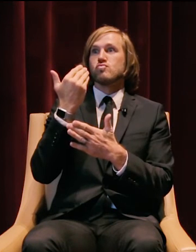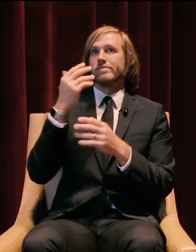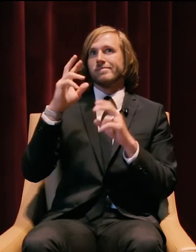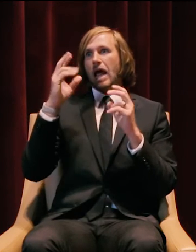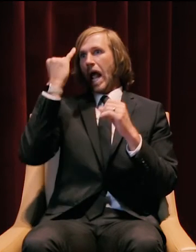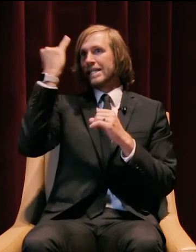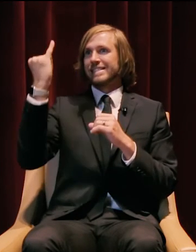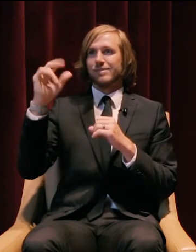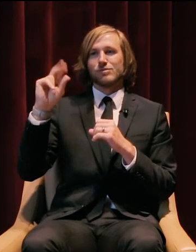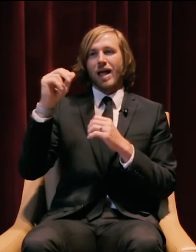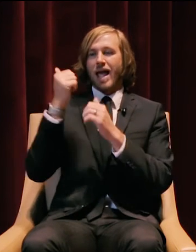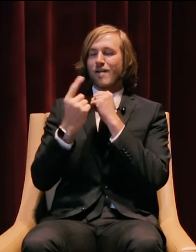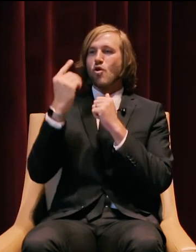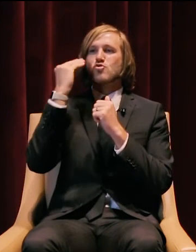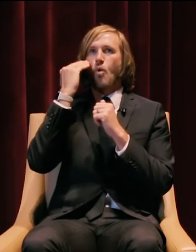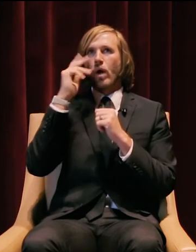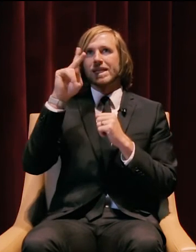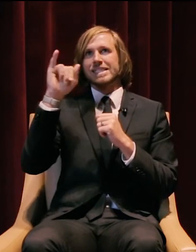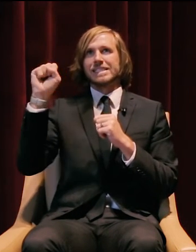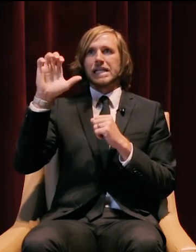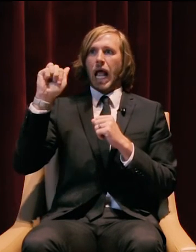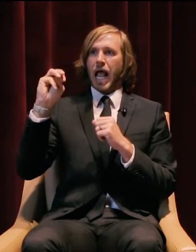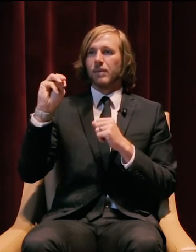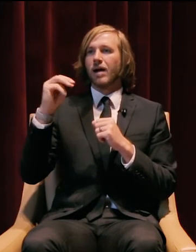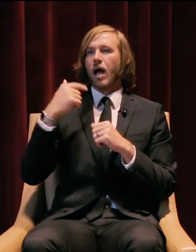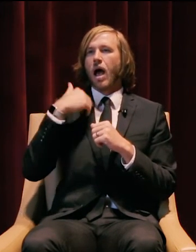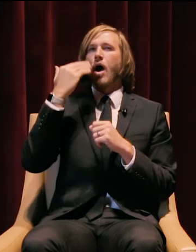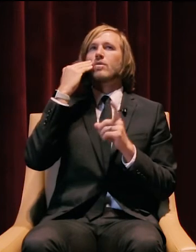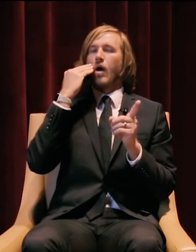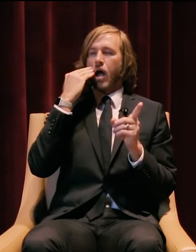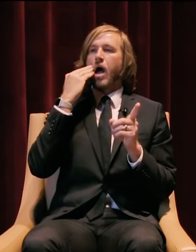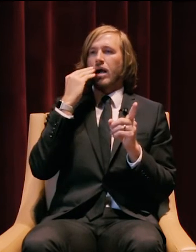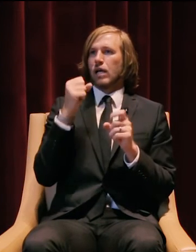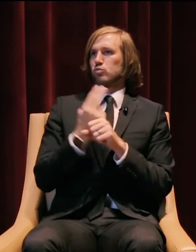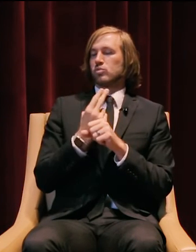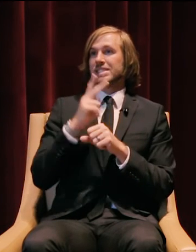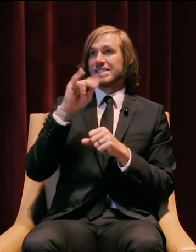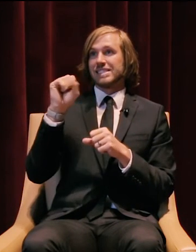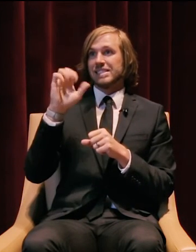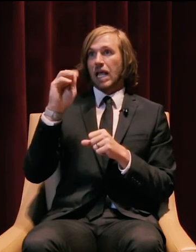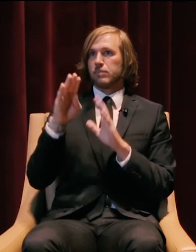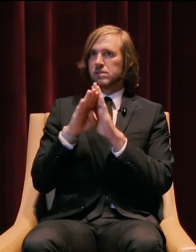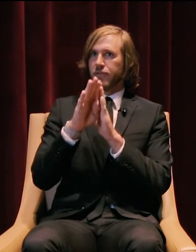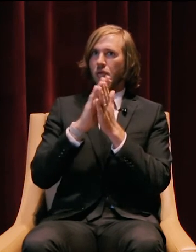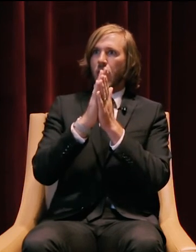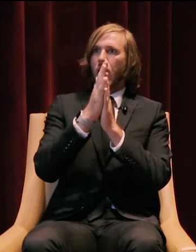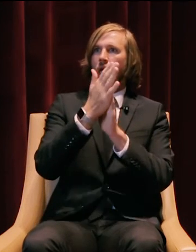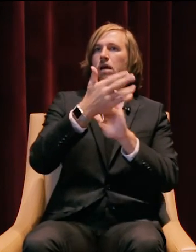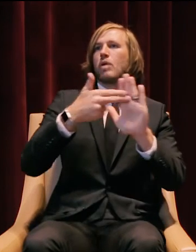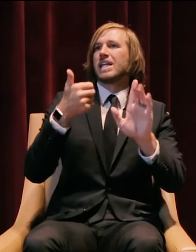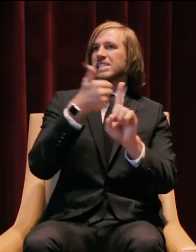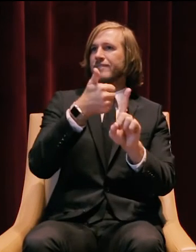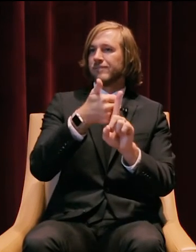mousetrap. Everyone knew about KissCam. So I knew I had something. KissCam's developed into a brand all its